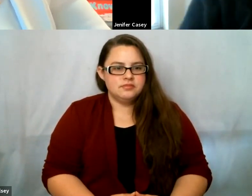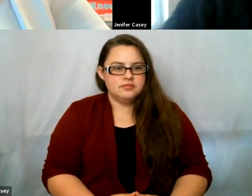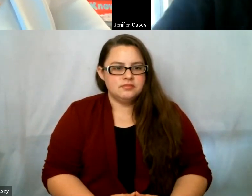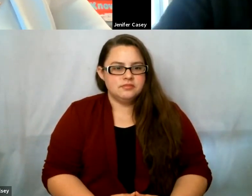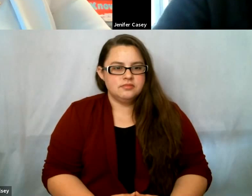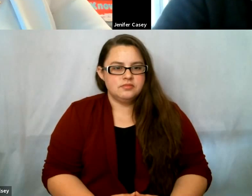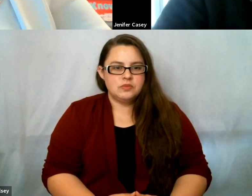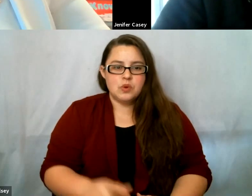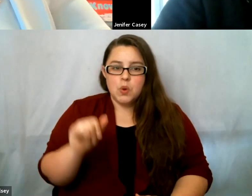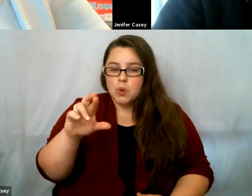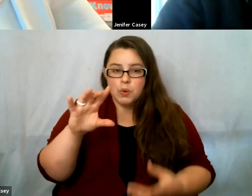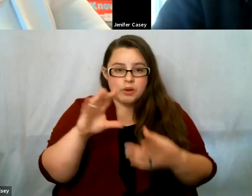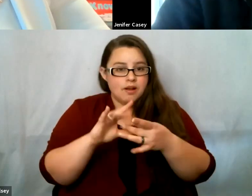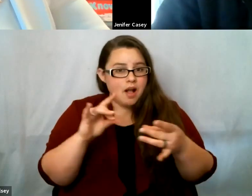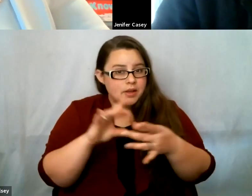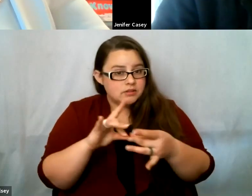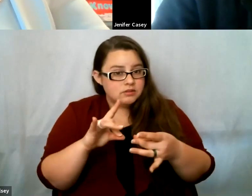Or any comments?